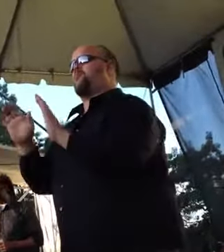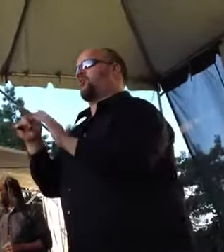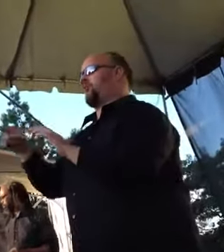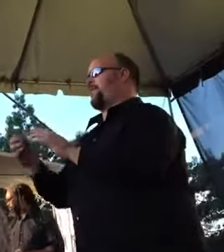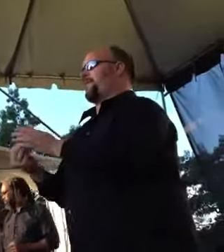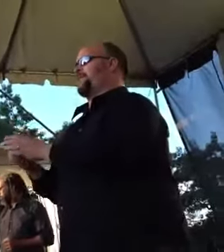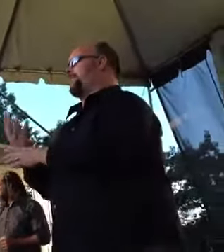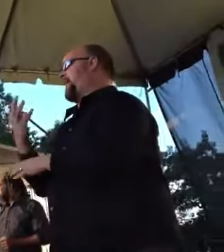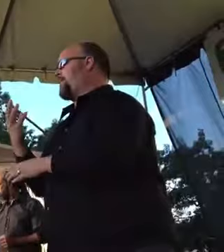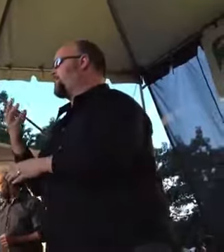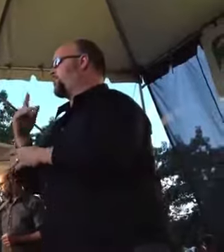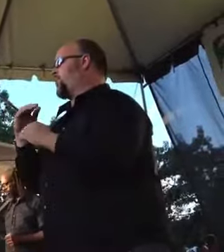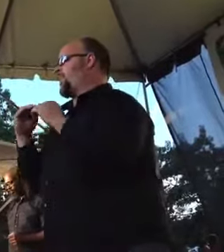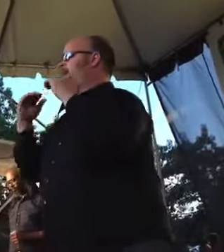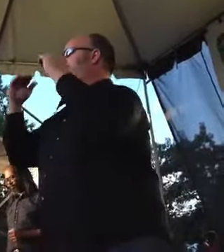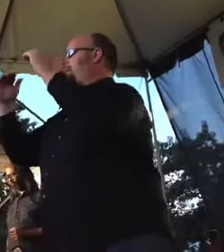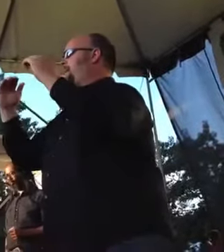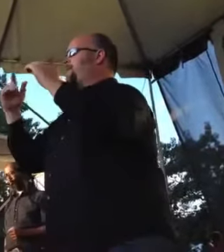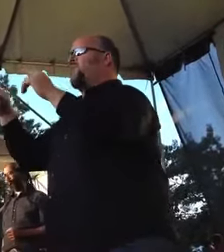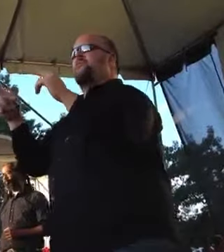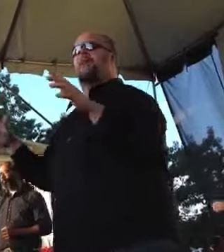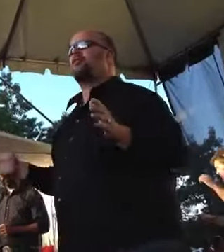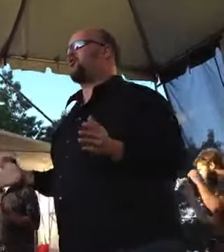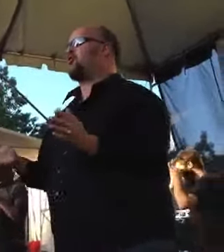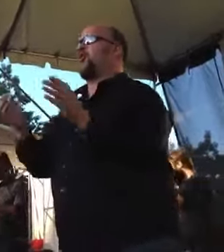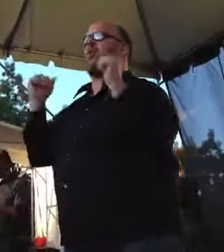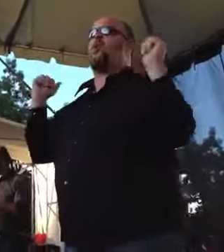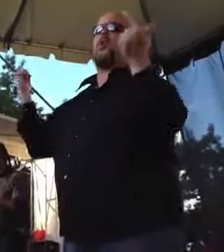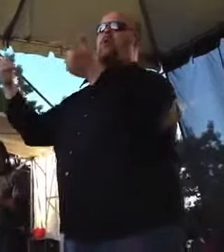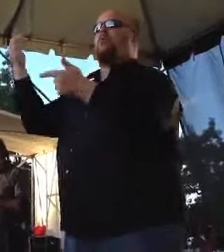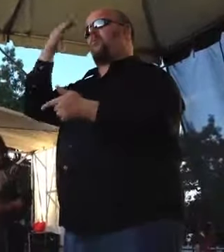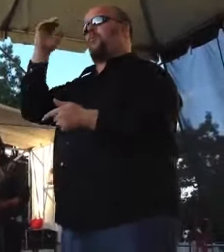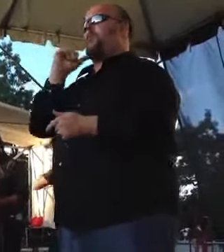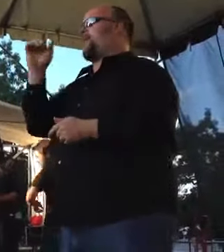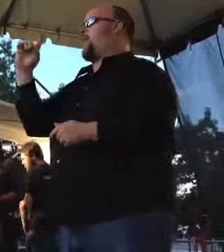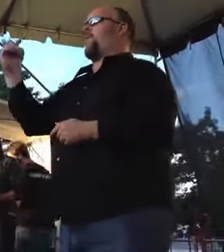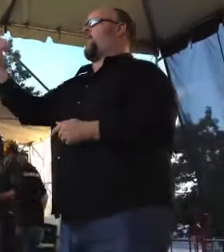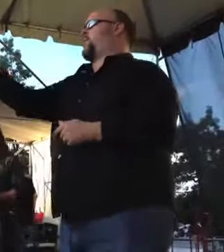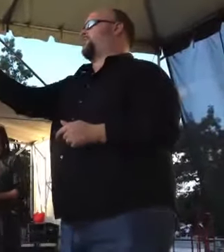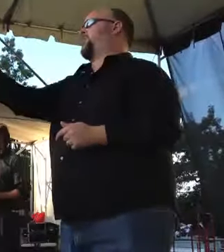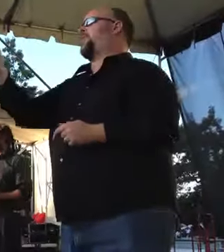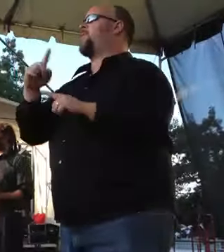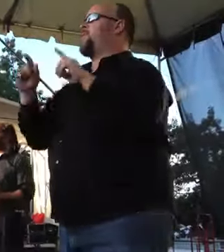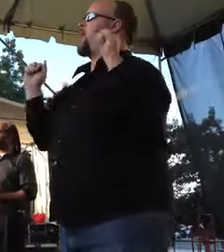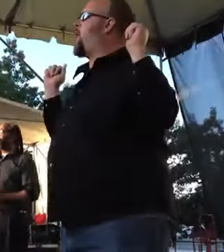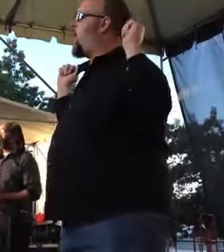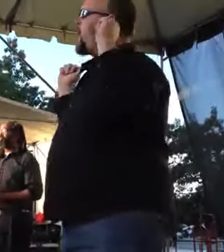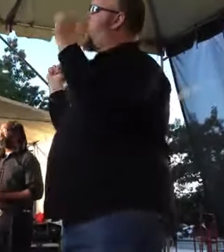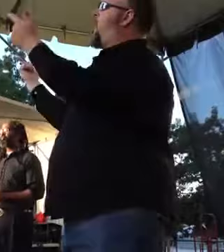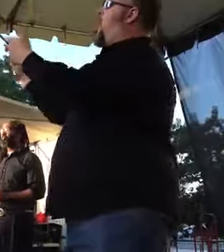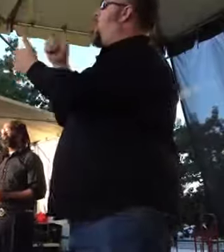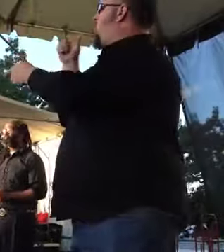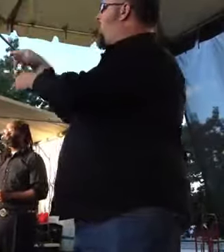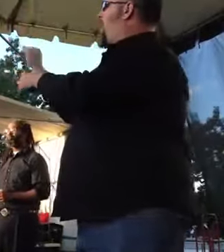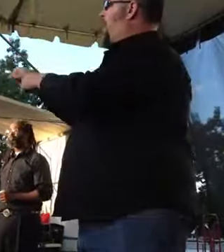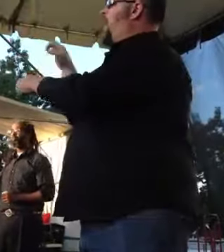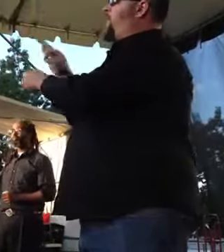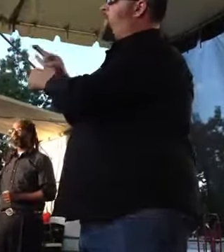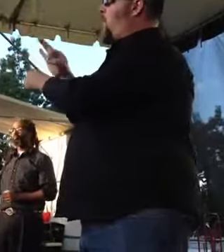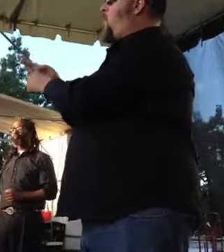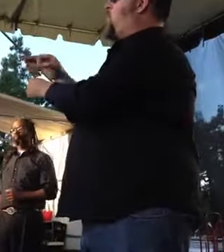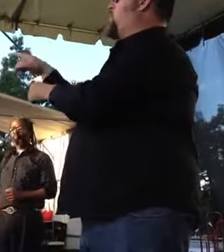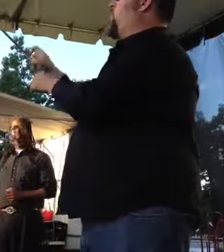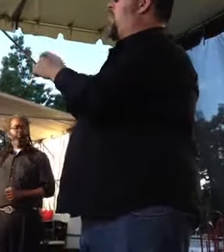next level. You got to encourage everyone you know, not only yourself, but everyone you know who's an eligible voter to get out